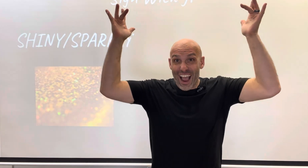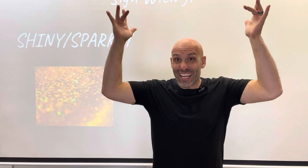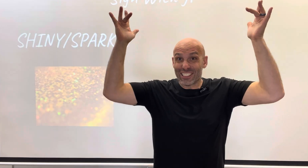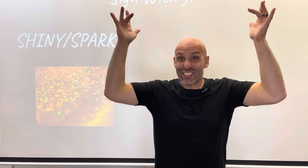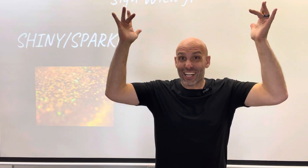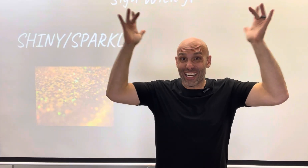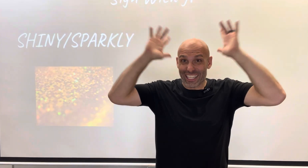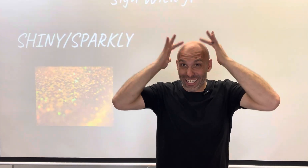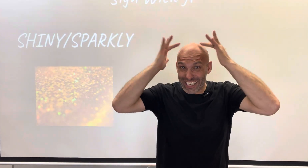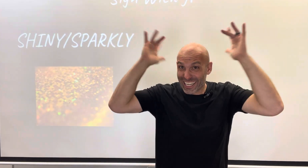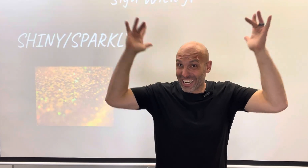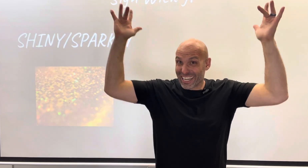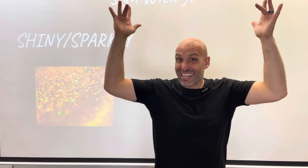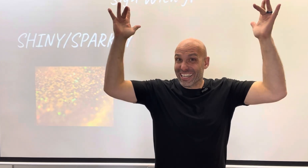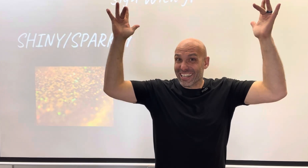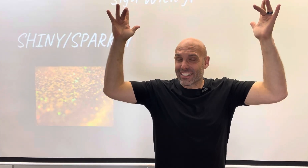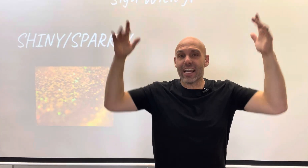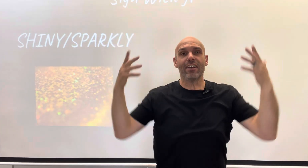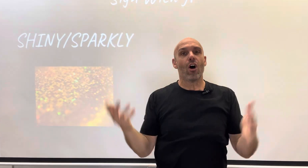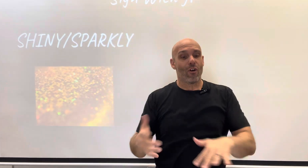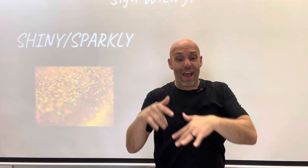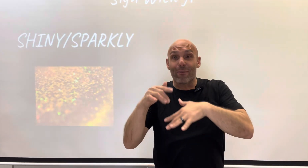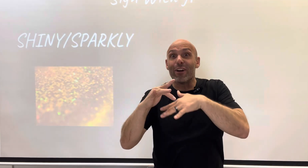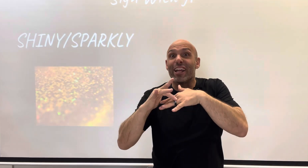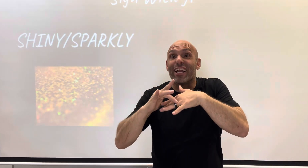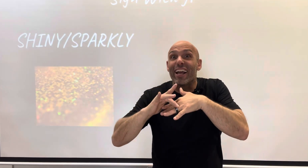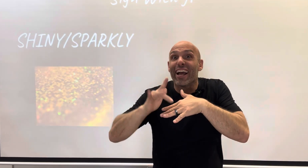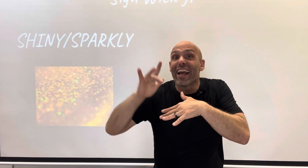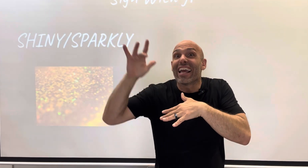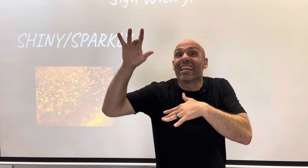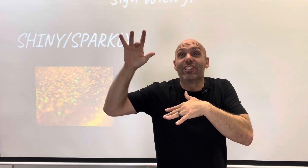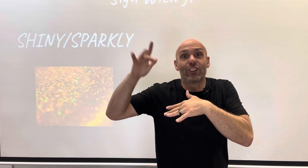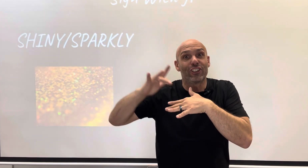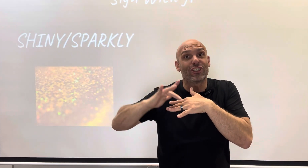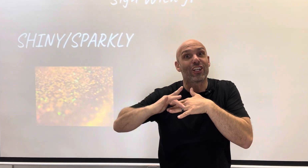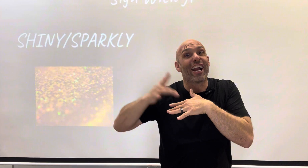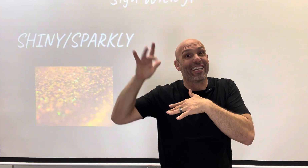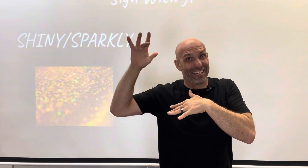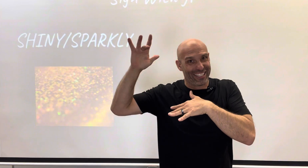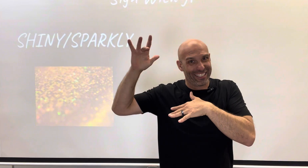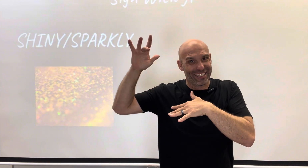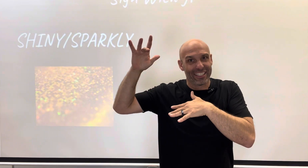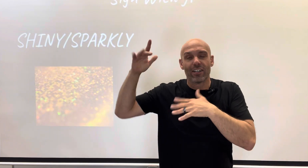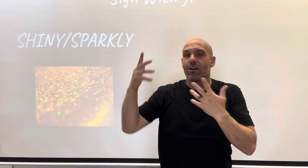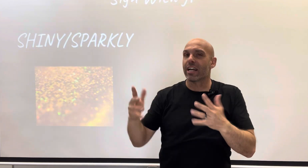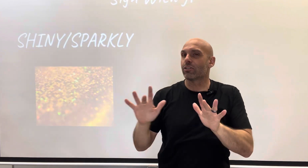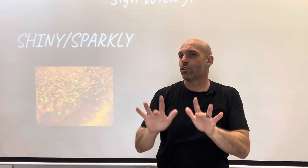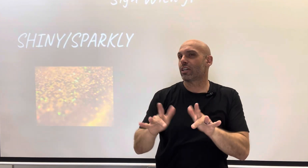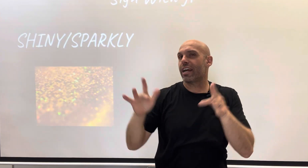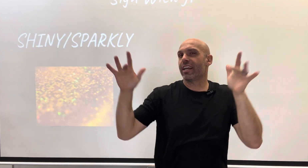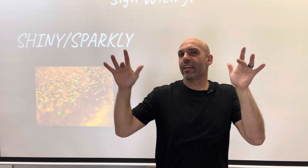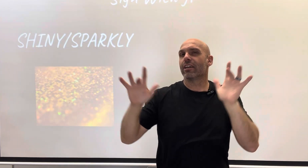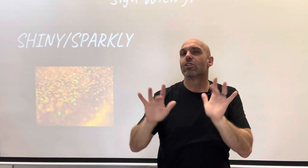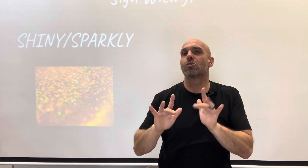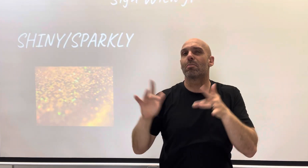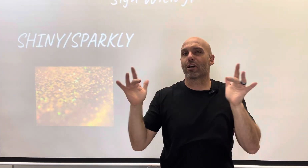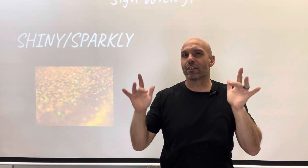is shiny. Okay? That ring is shiny. Okay, so shiny,